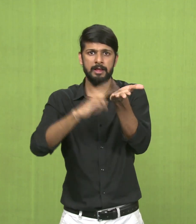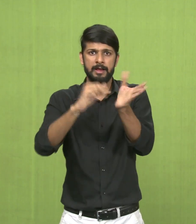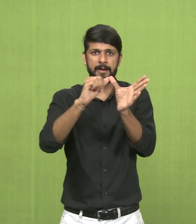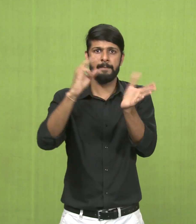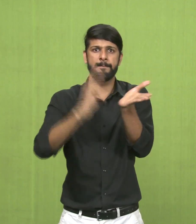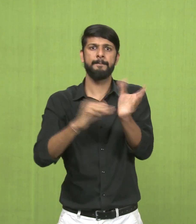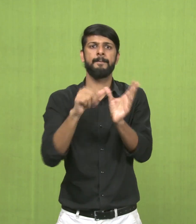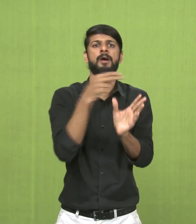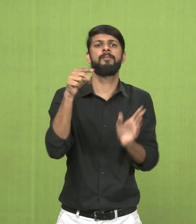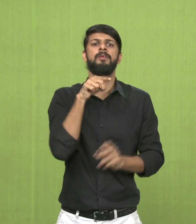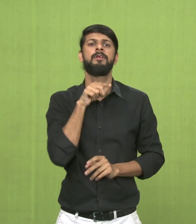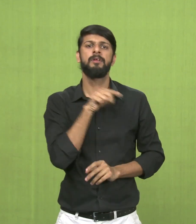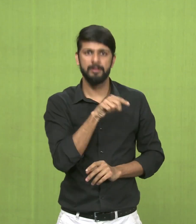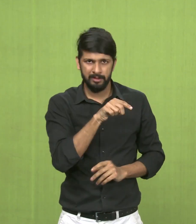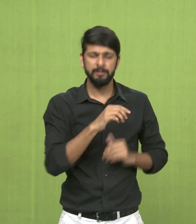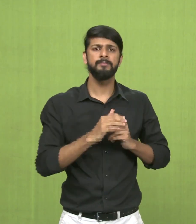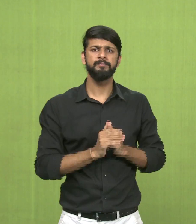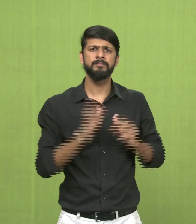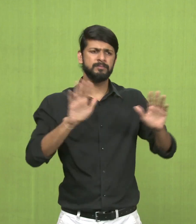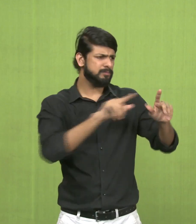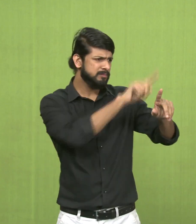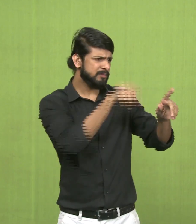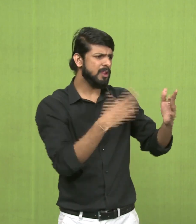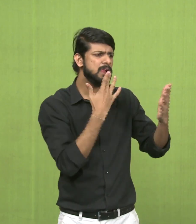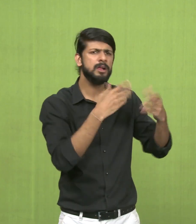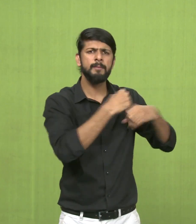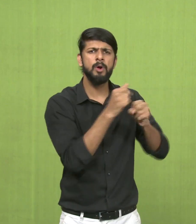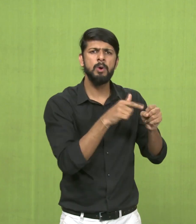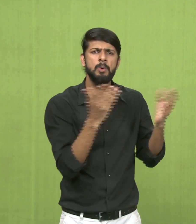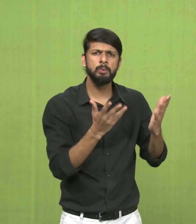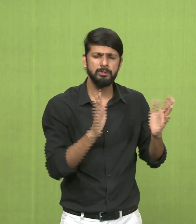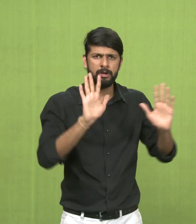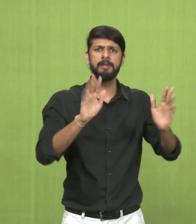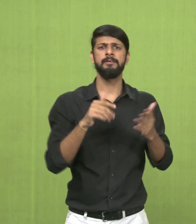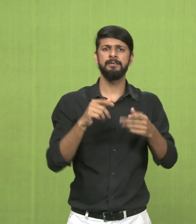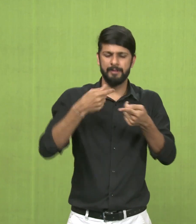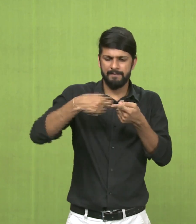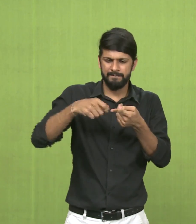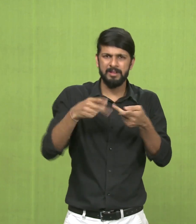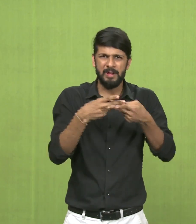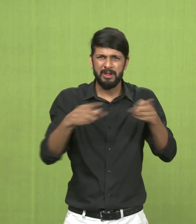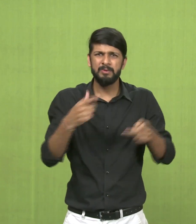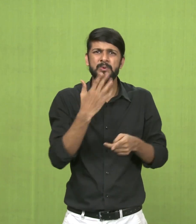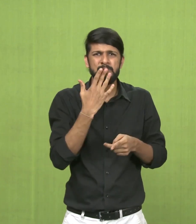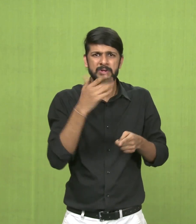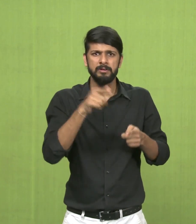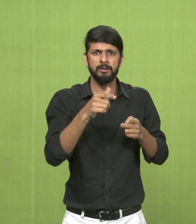in honor of Emperor Akbar. The medium is opaque